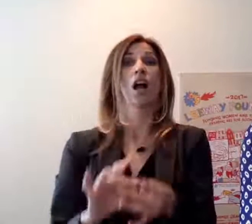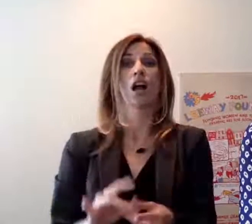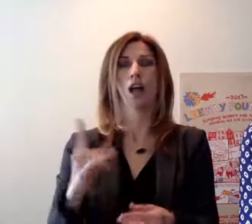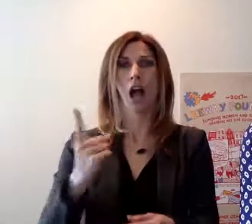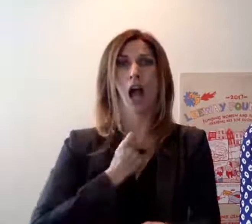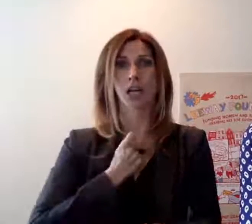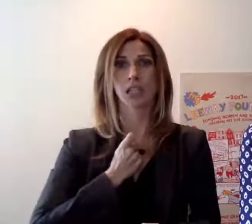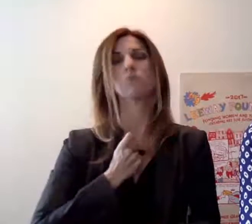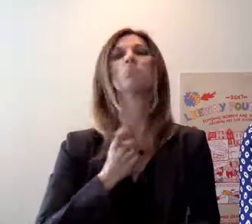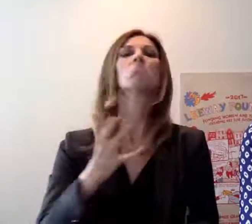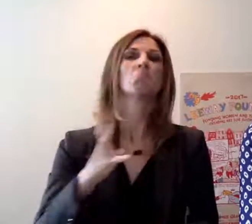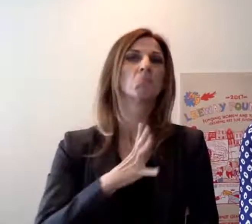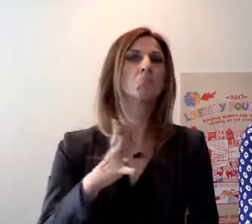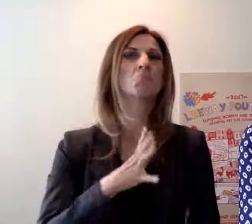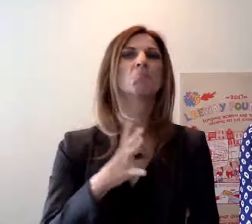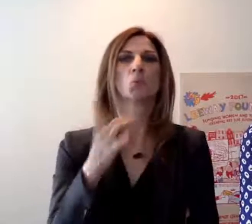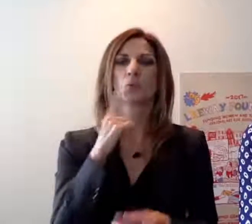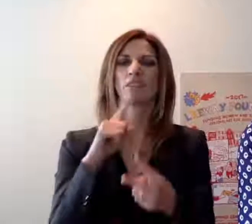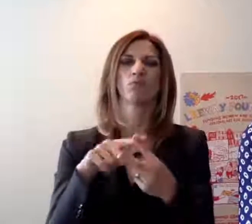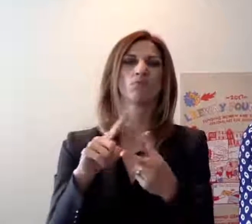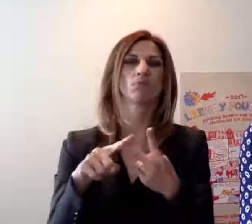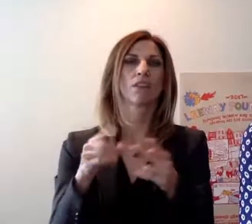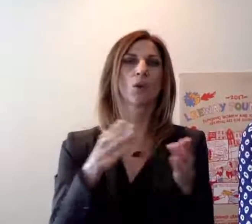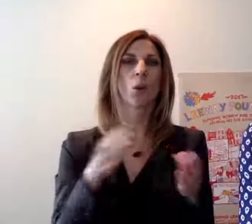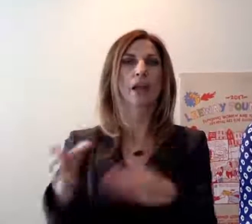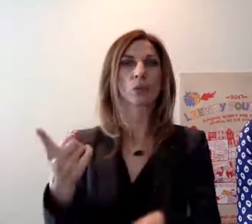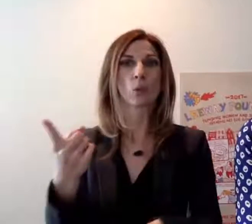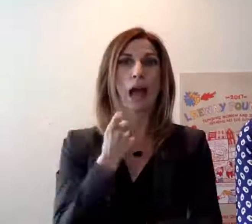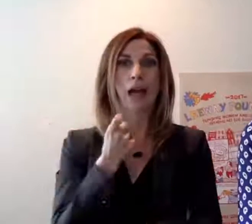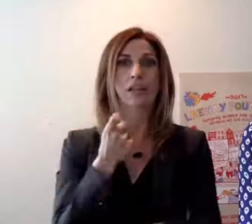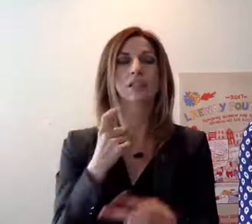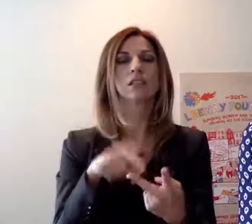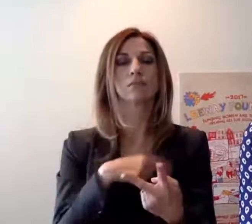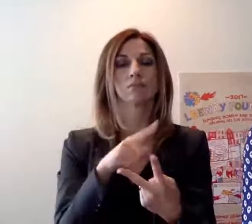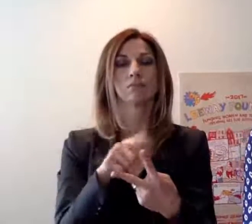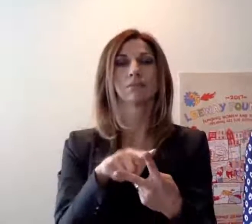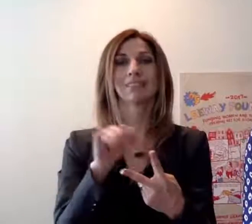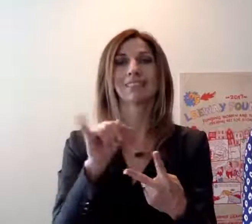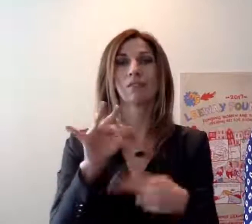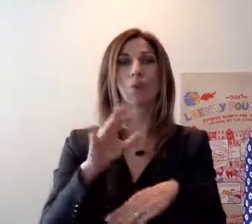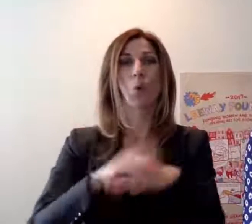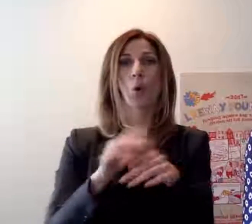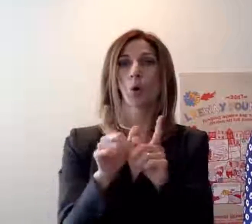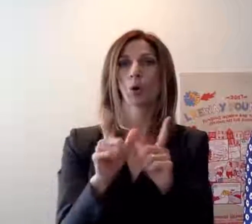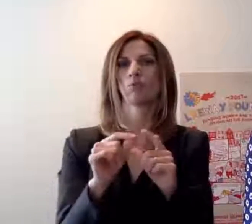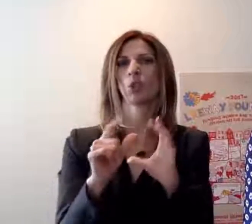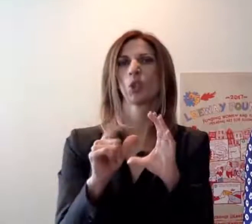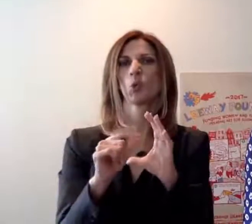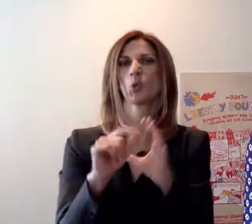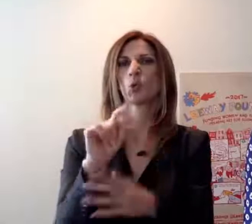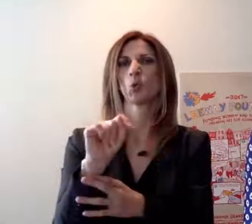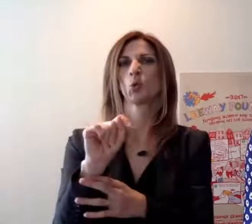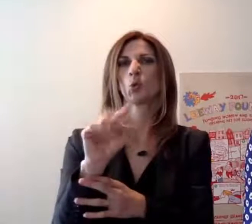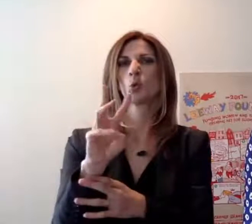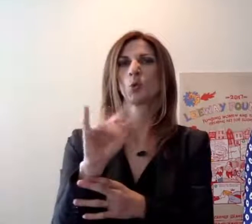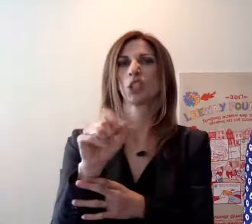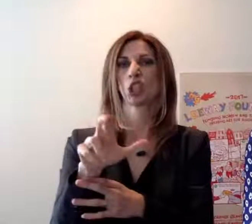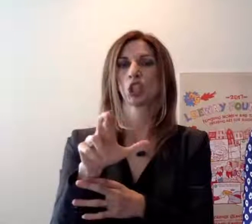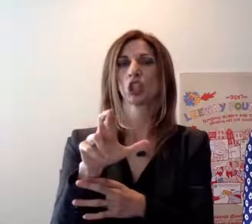a few ways that you can get those questions to me. One is that you can, if you're on Twitter, you can tweet at us or use